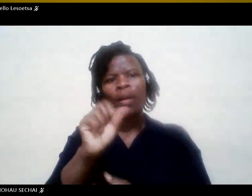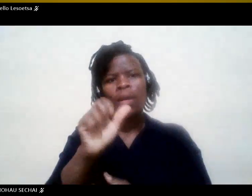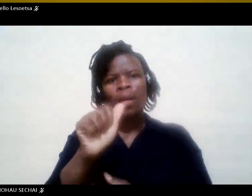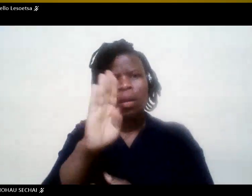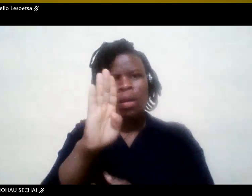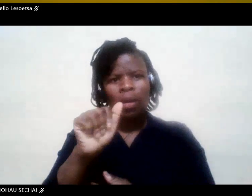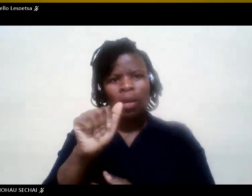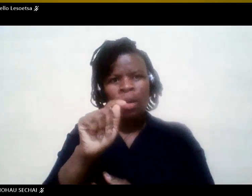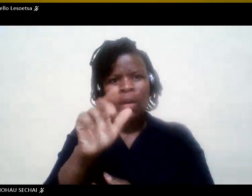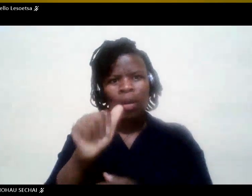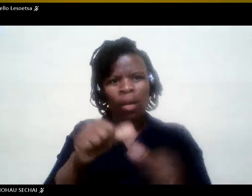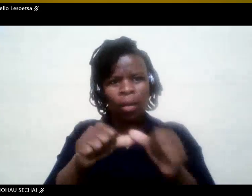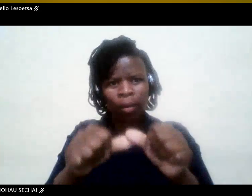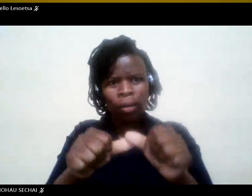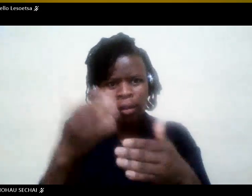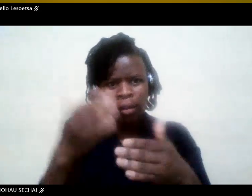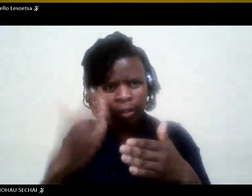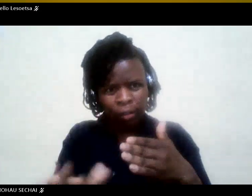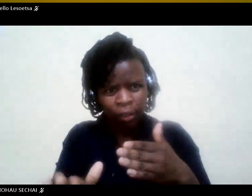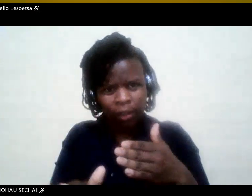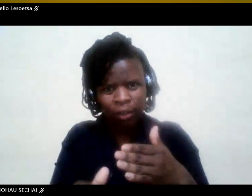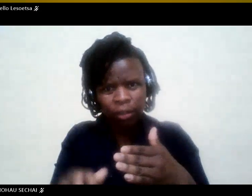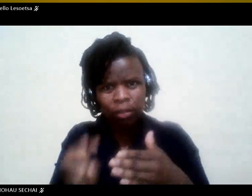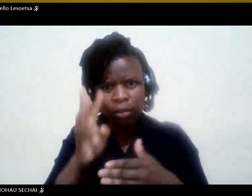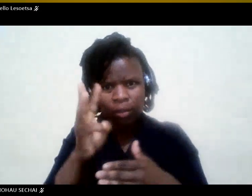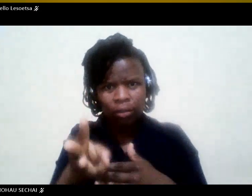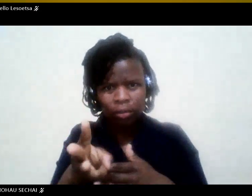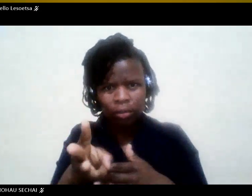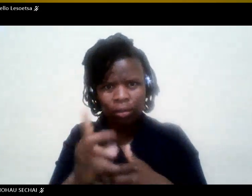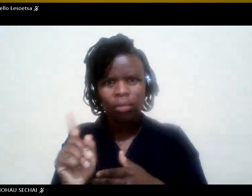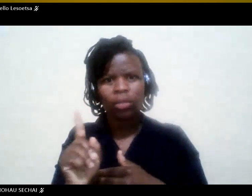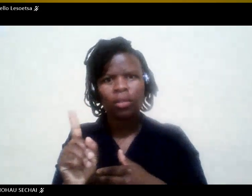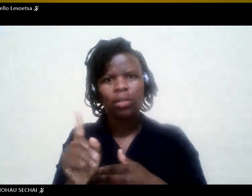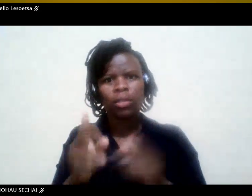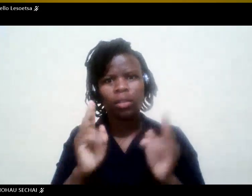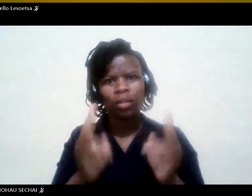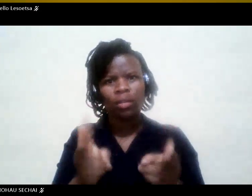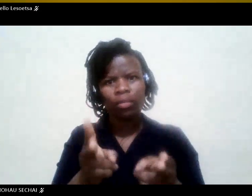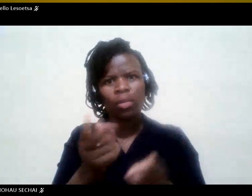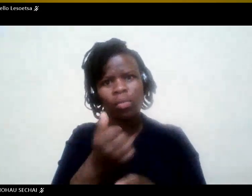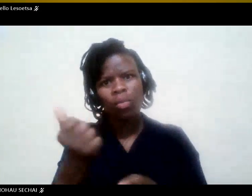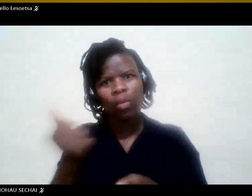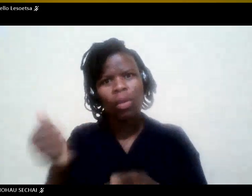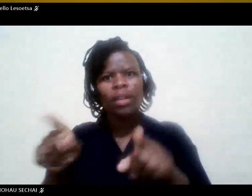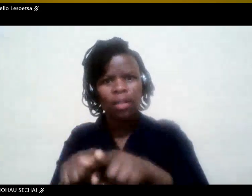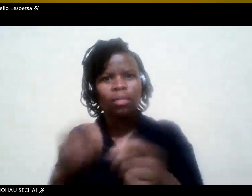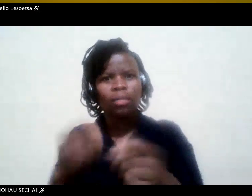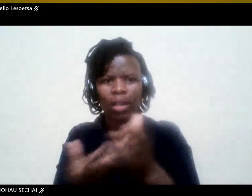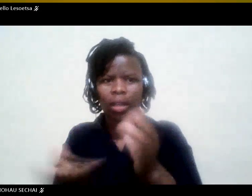will solicit people who have not spoken before to also contribute. Masabata, go ahead.